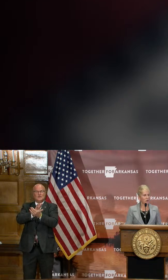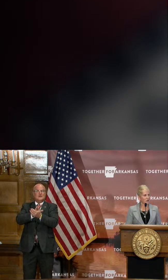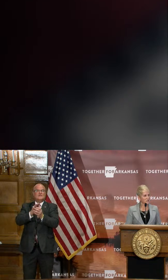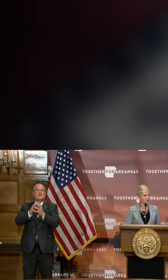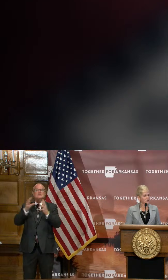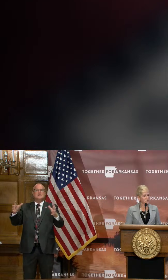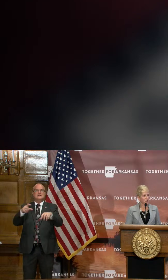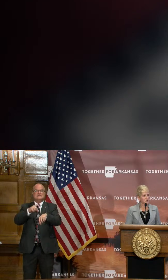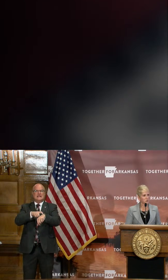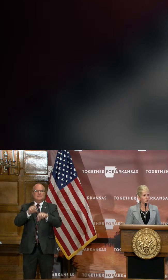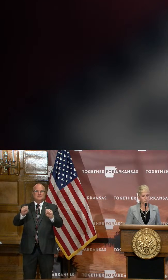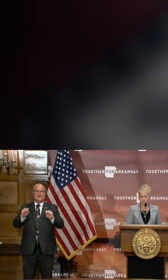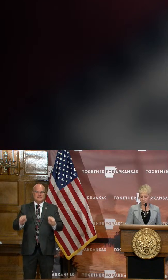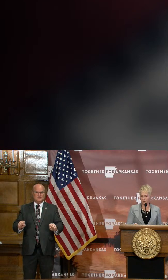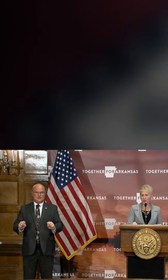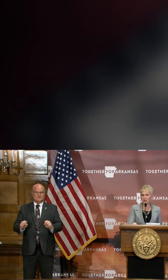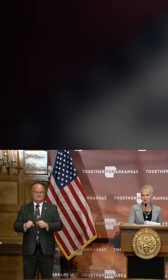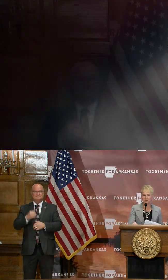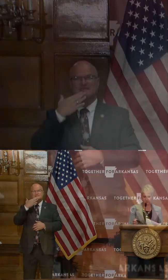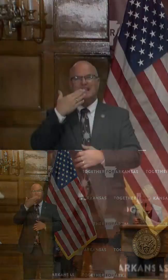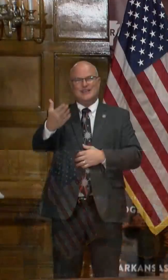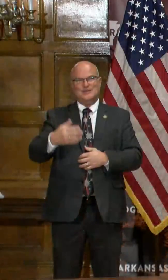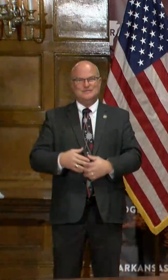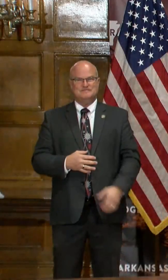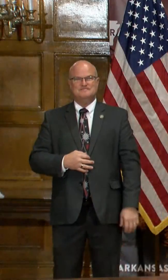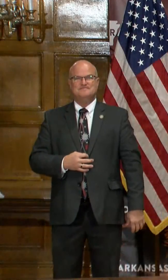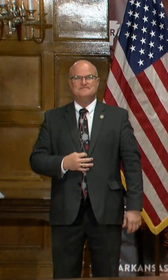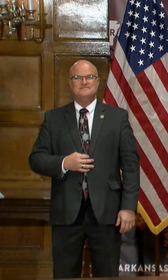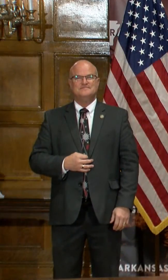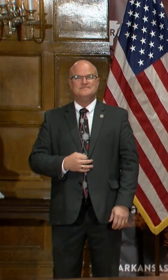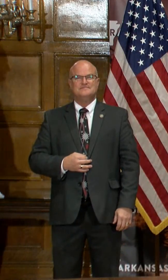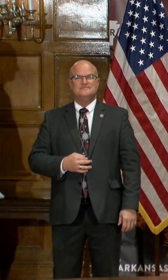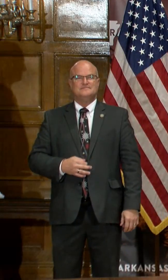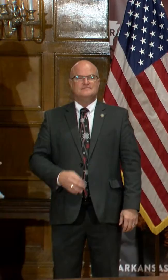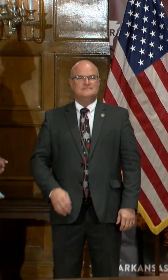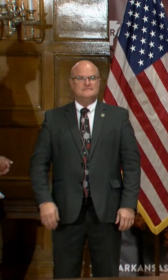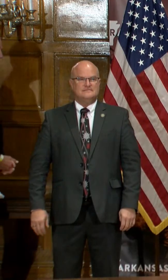time as safe as possible. Thank you.